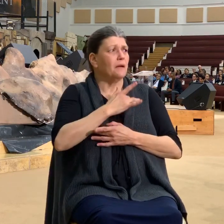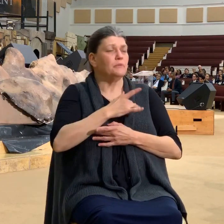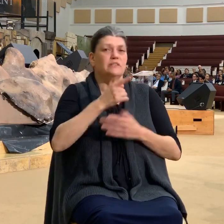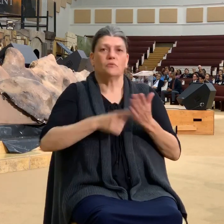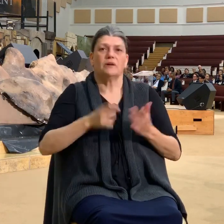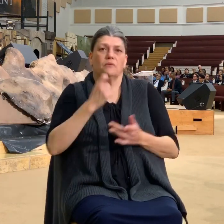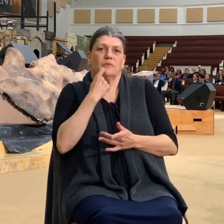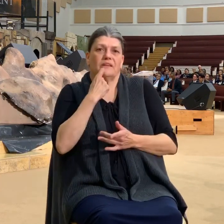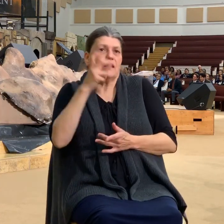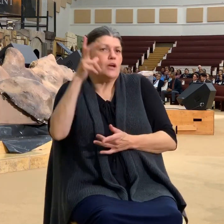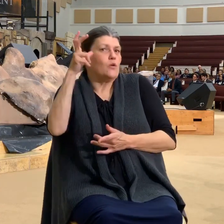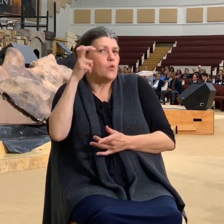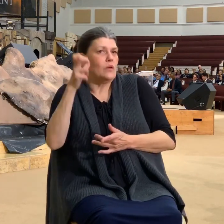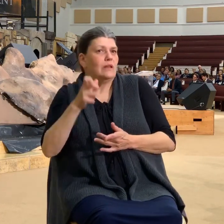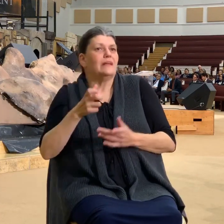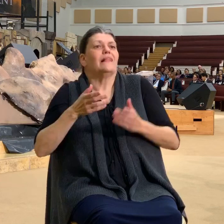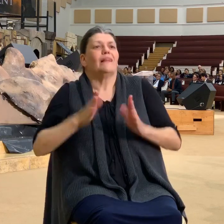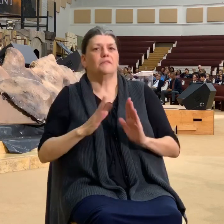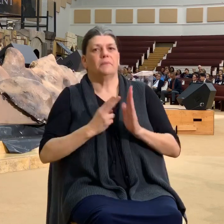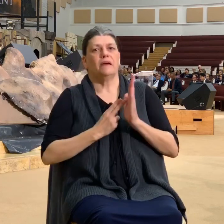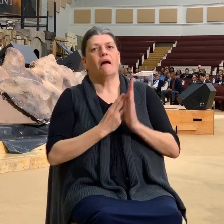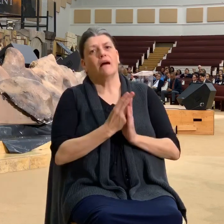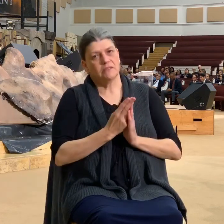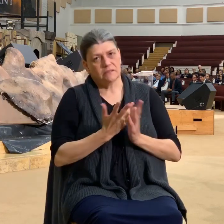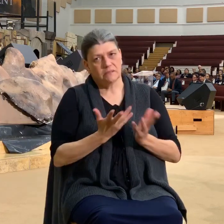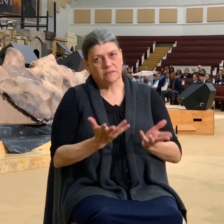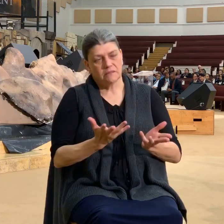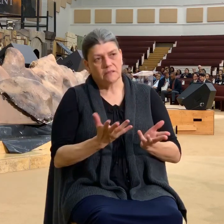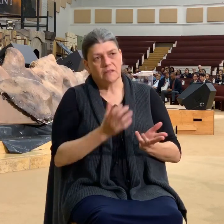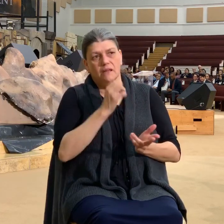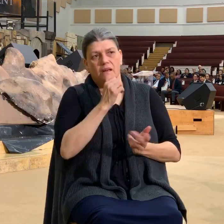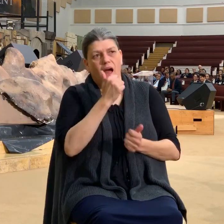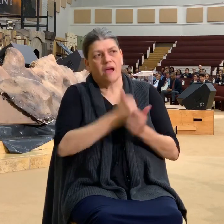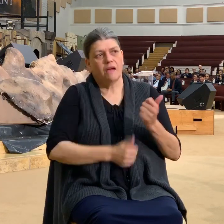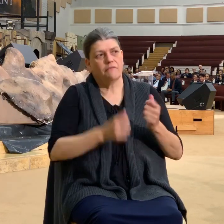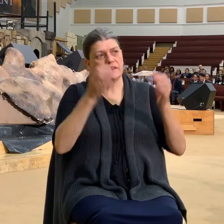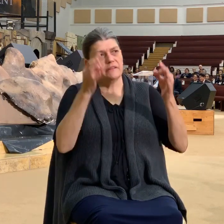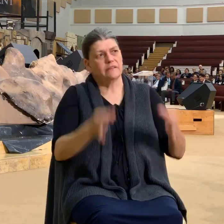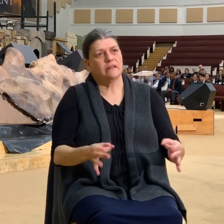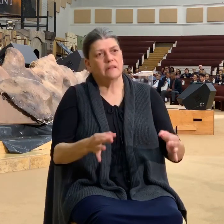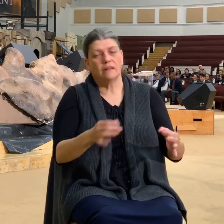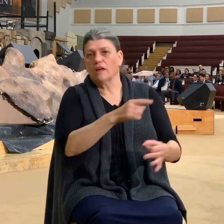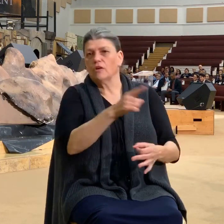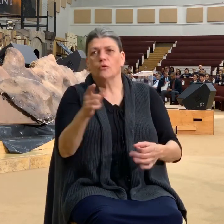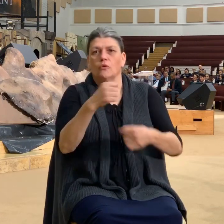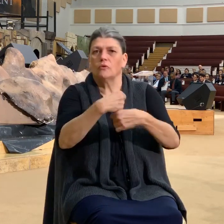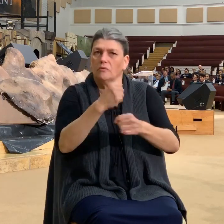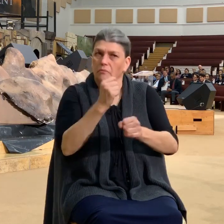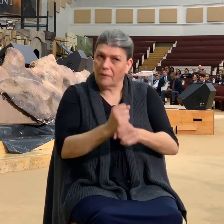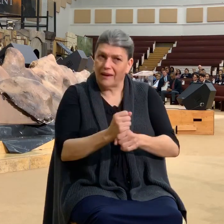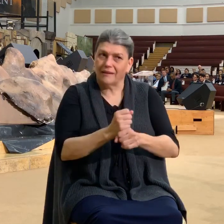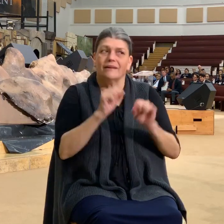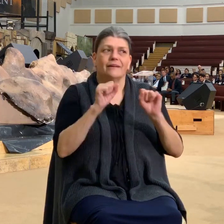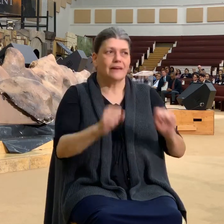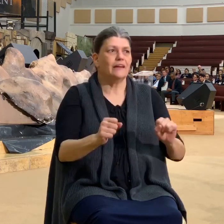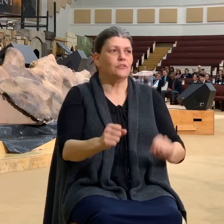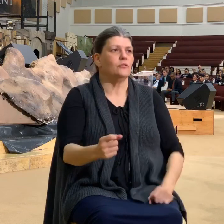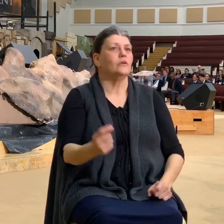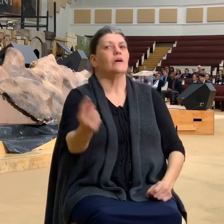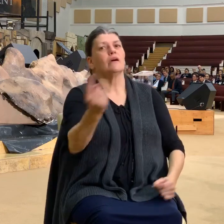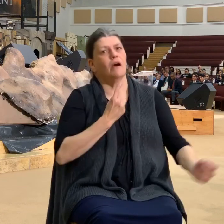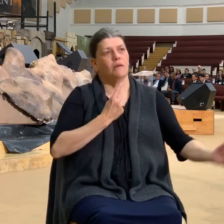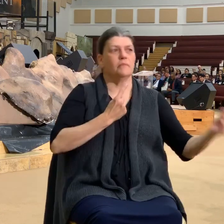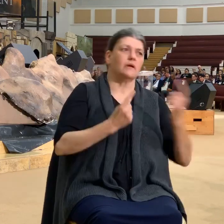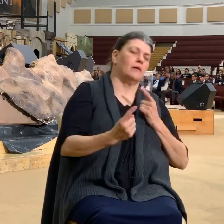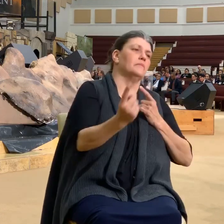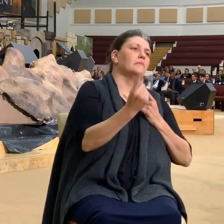be honest. Not every decision that you have to make can you talk to me or talk to him